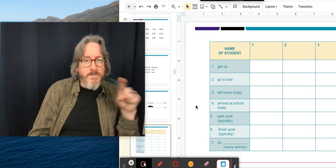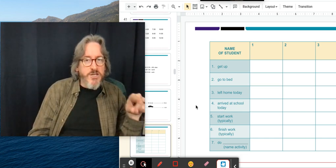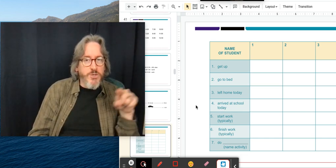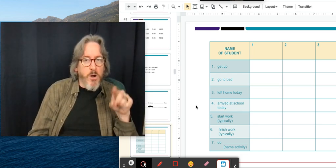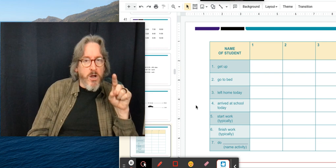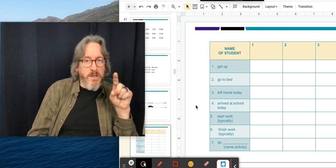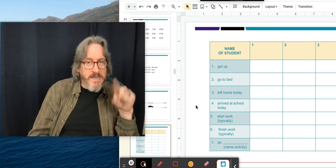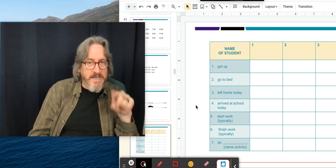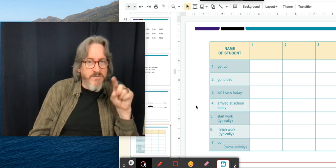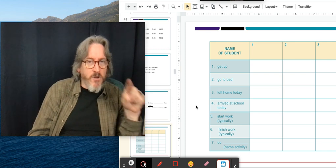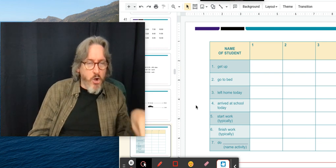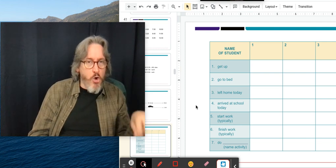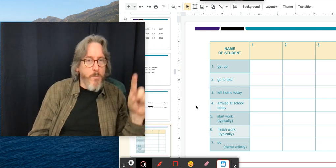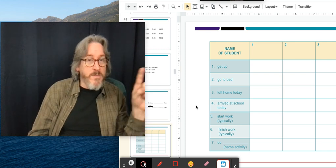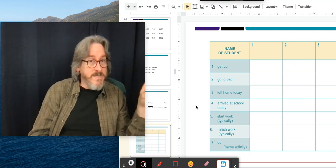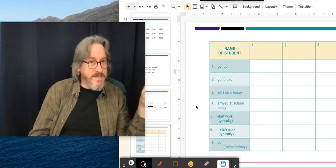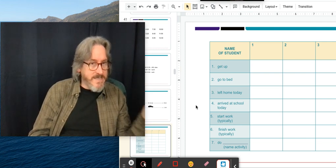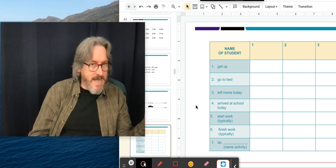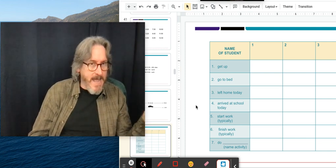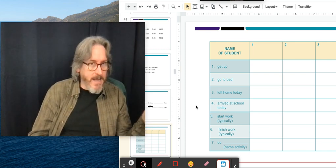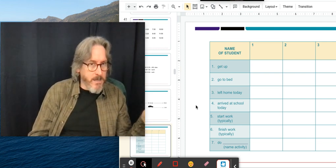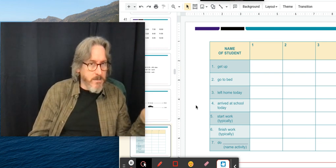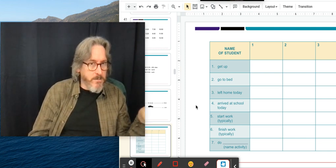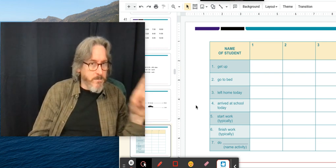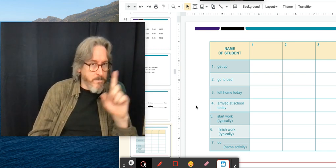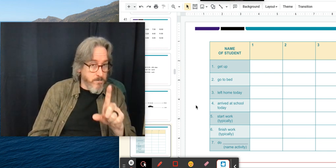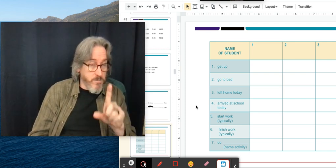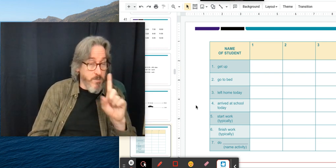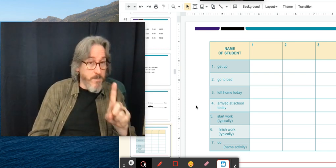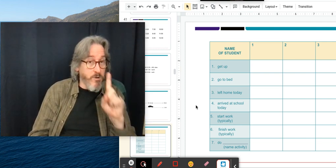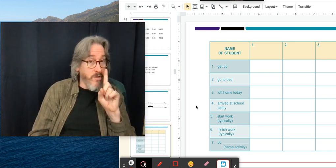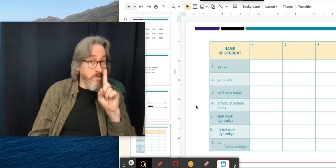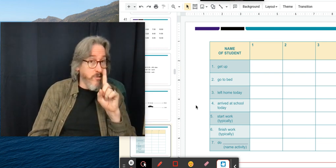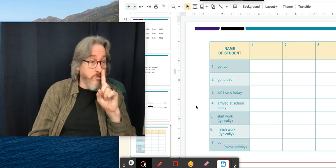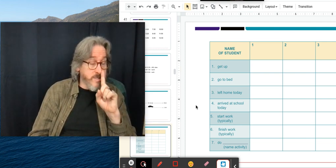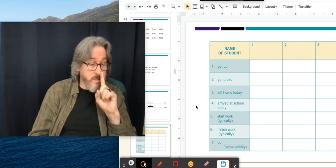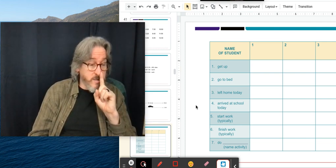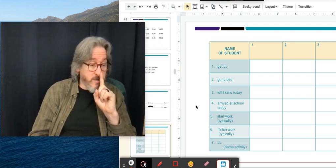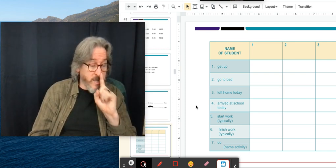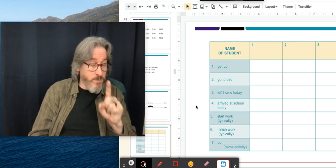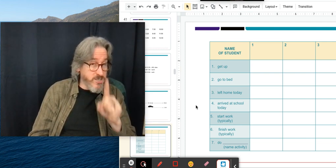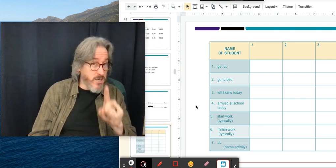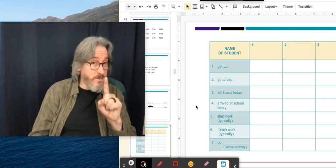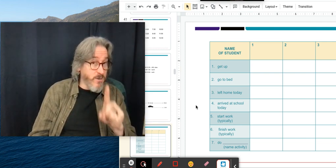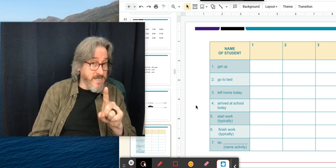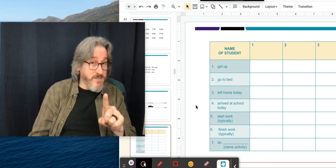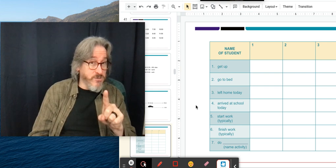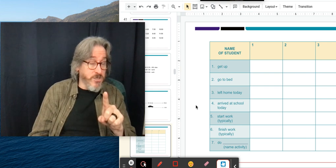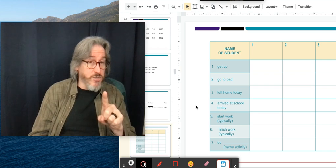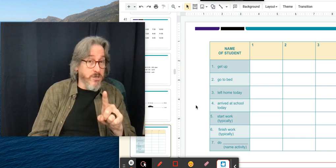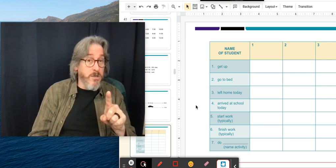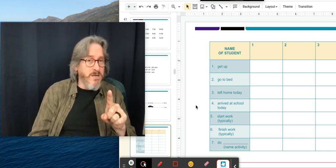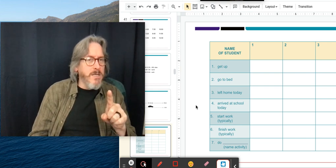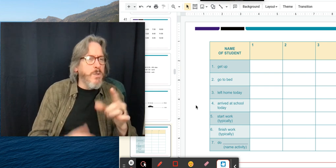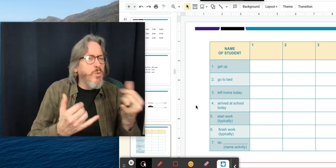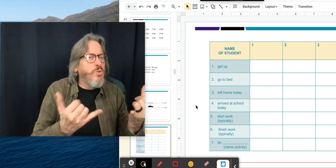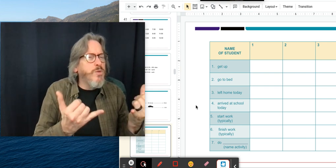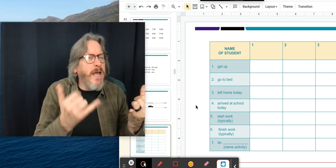What time did you leave home today? Now remember, like we talked about with sentence